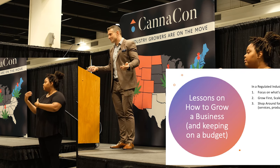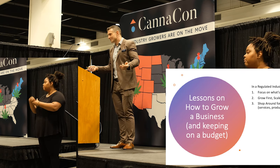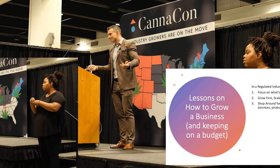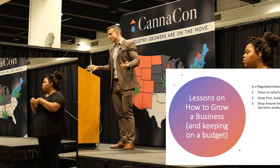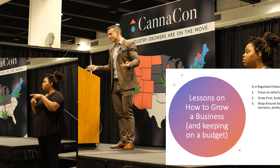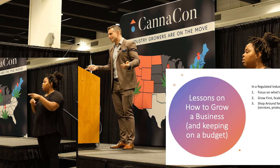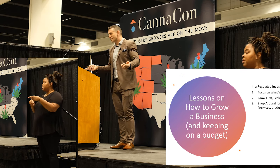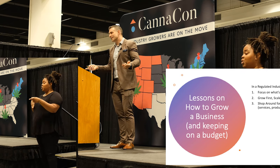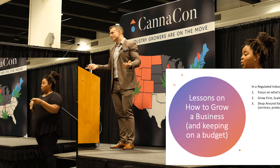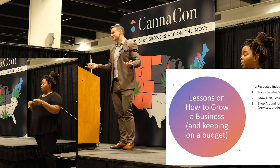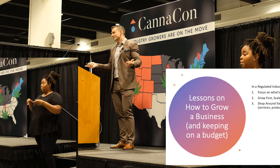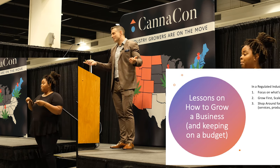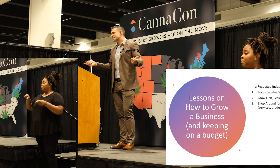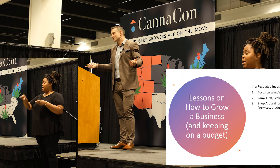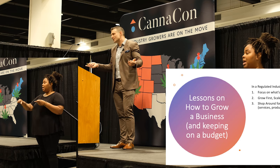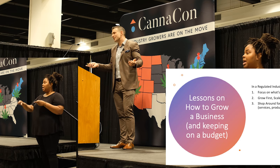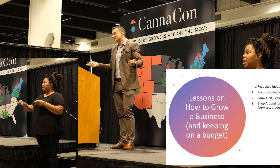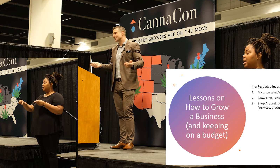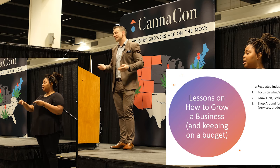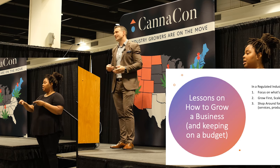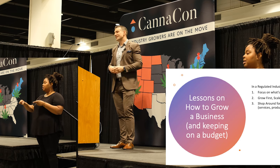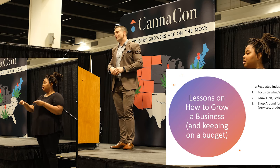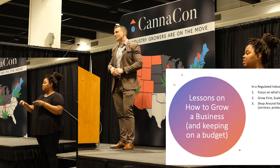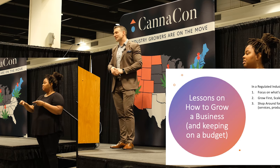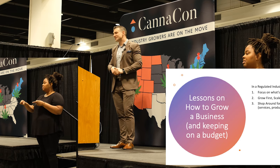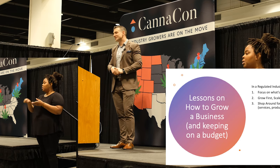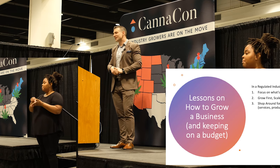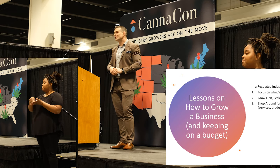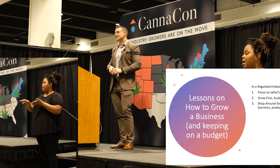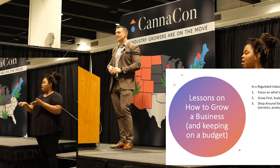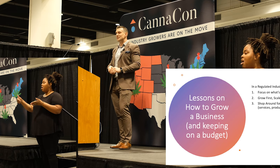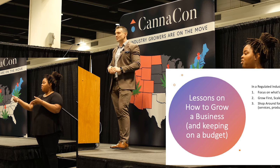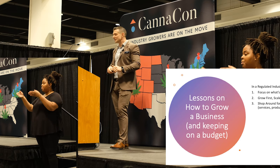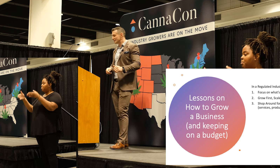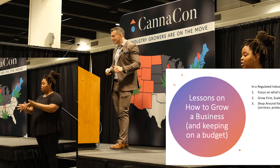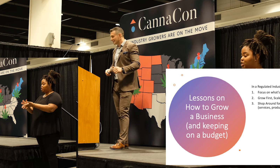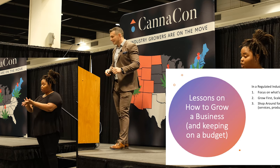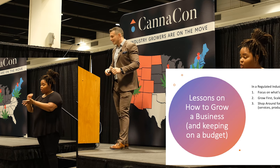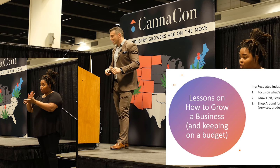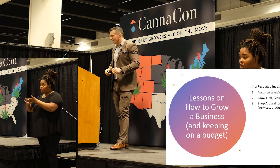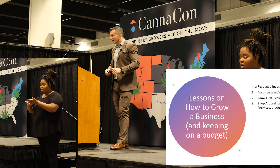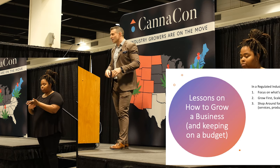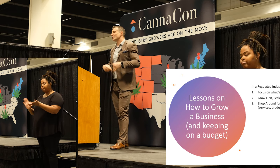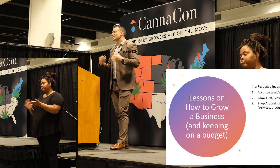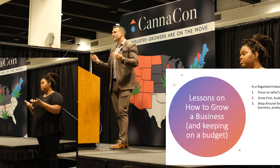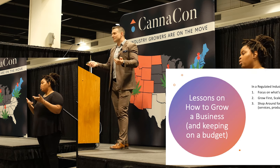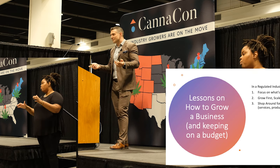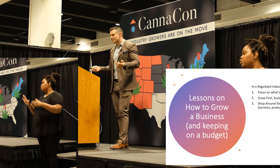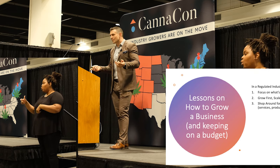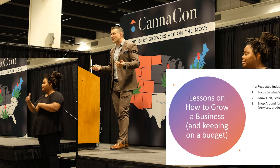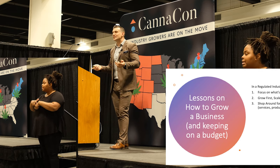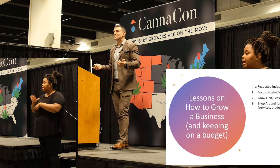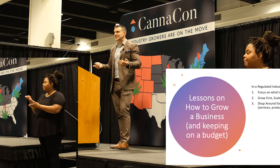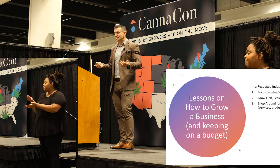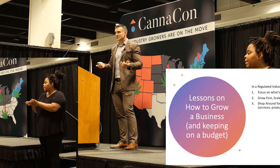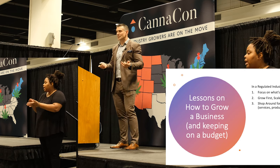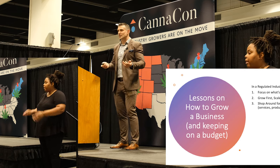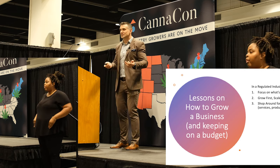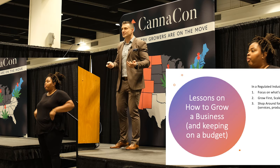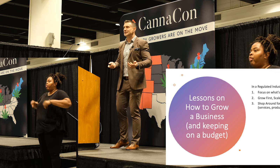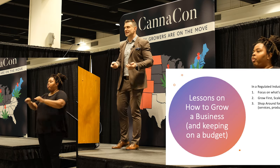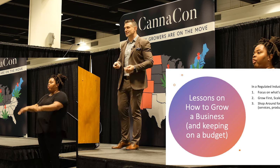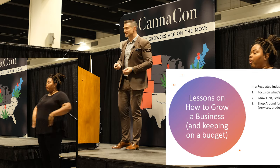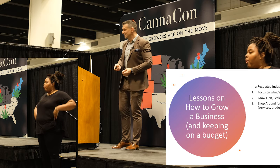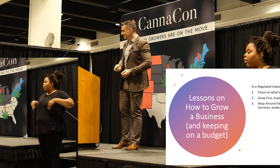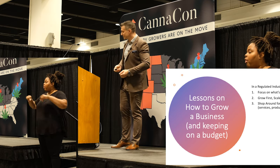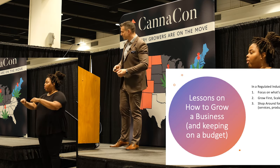learn, right? I mean, that's really the biggest thing, right? Because it's kind of your time and your money. You don't want to be making the mistakes with someone